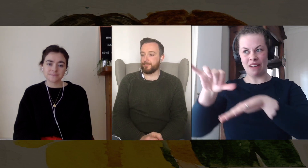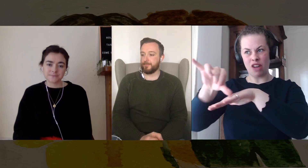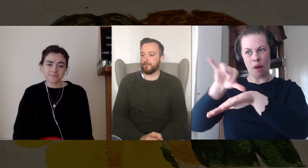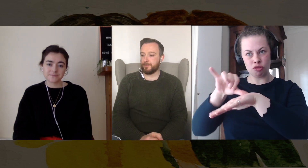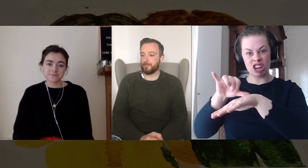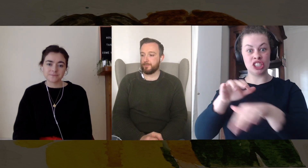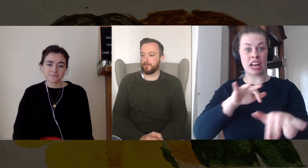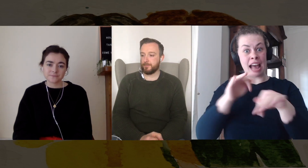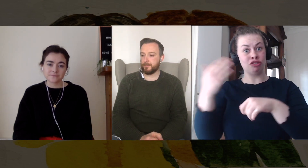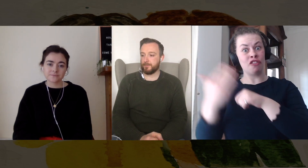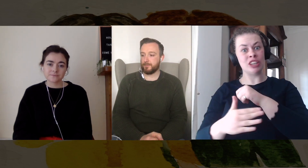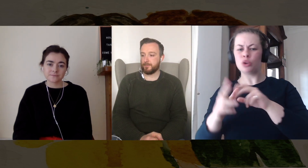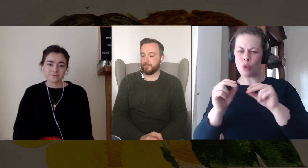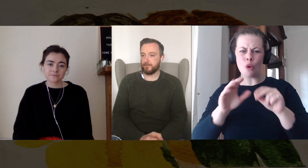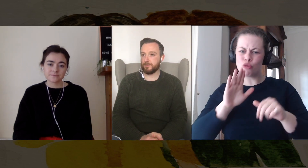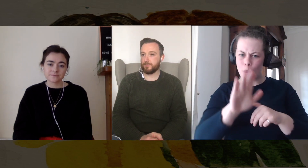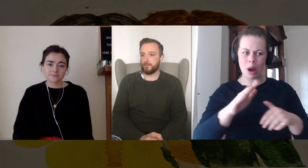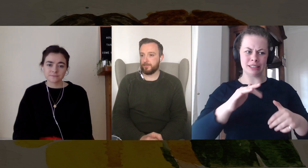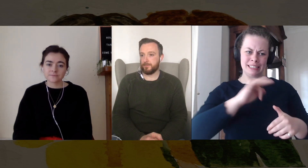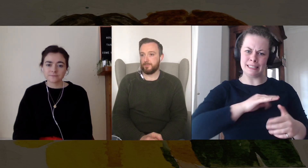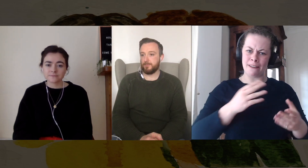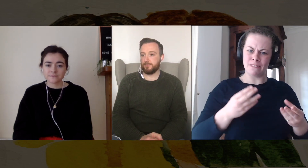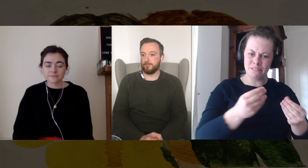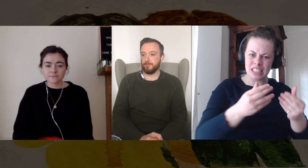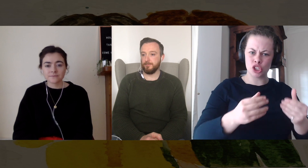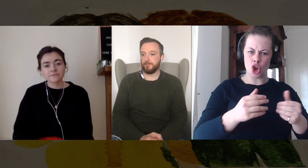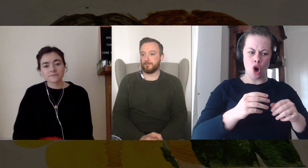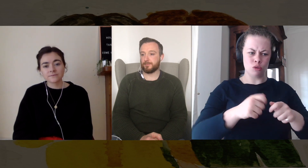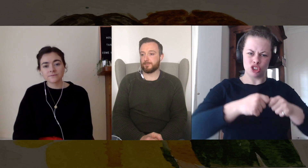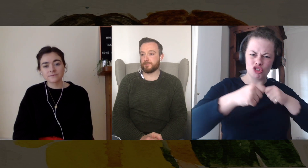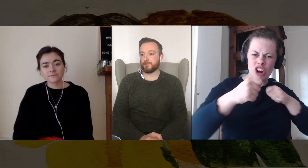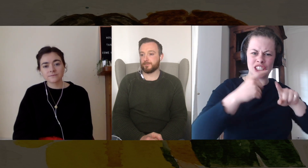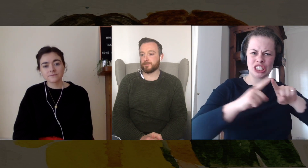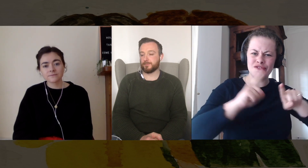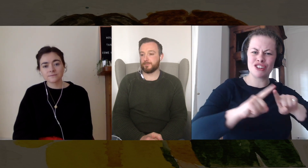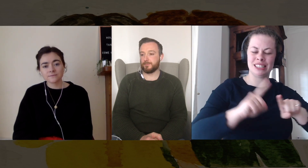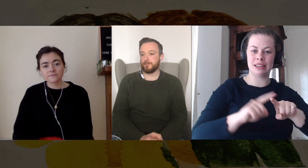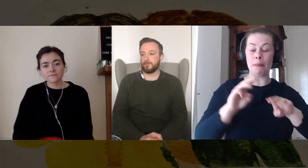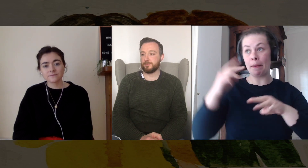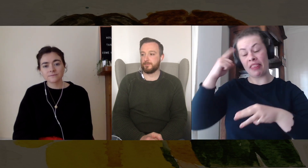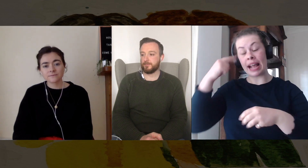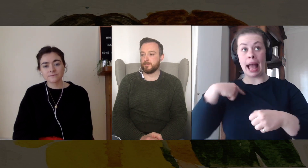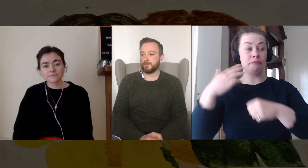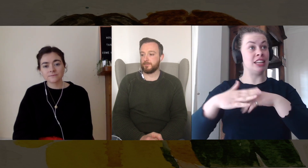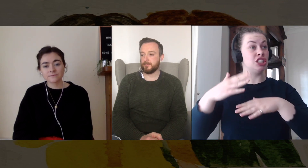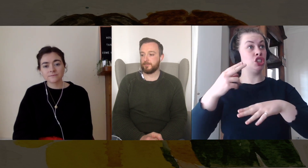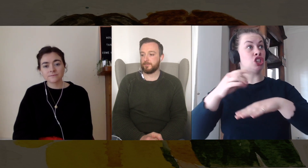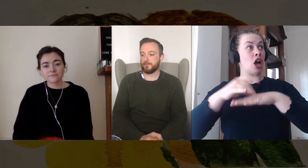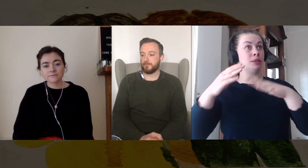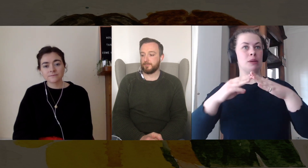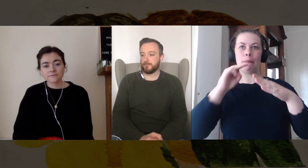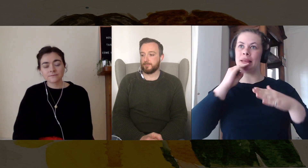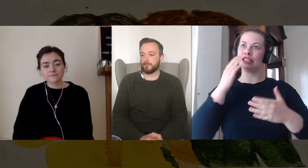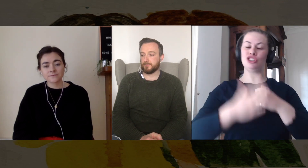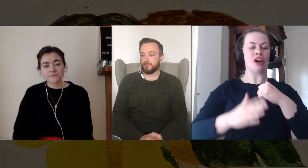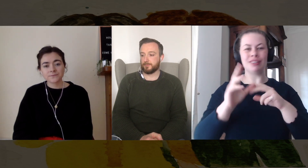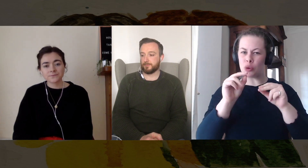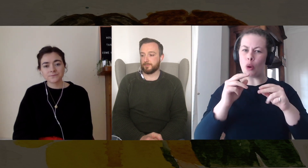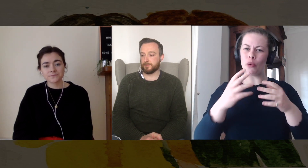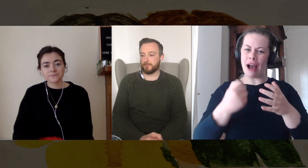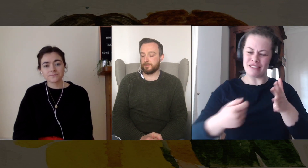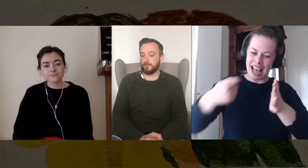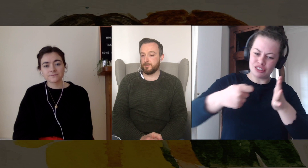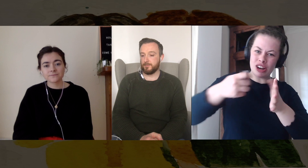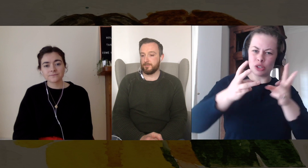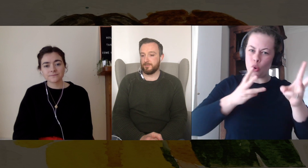you. They give you the means to fix yourself. Because I think that happens a lot, right? Where people go in and are like, I'll be cured. It's like, well, actually, like, if people have an operation,